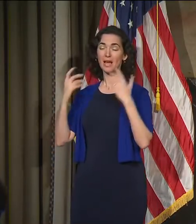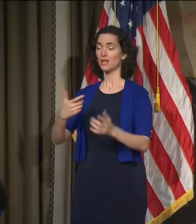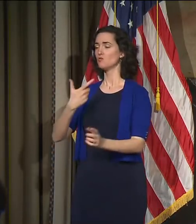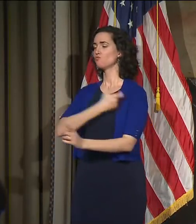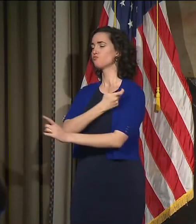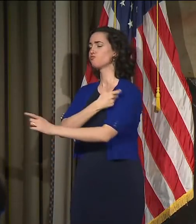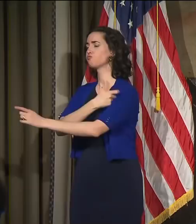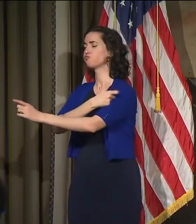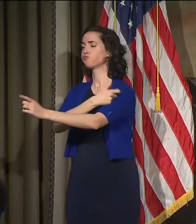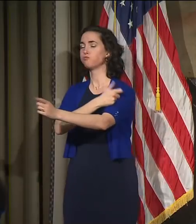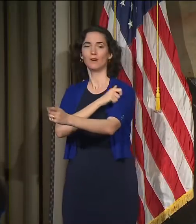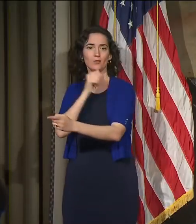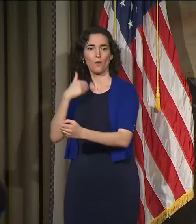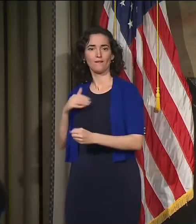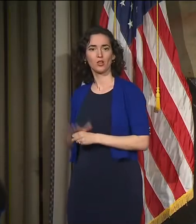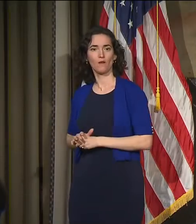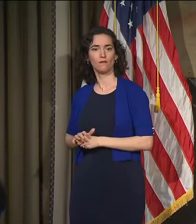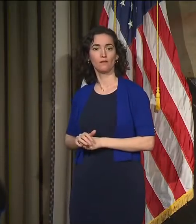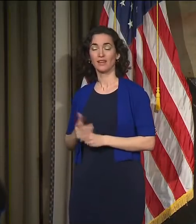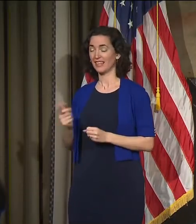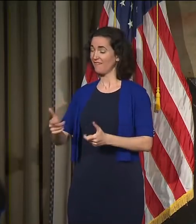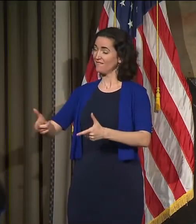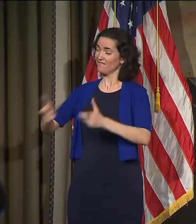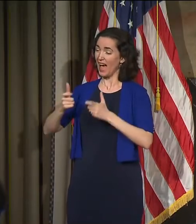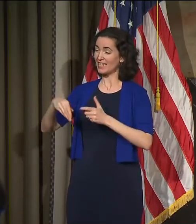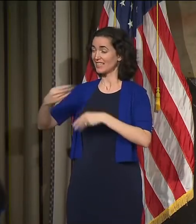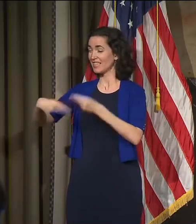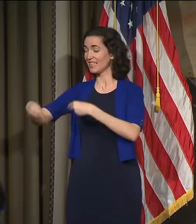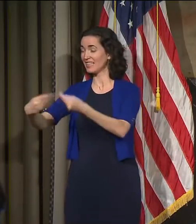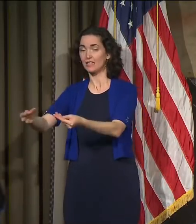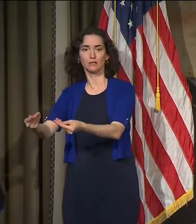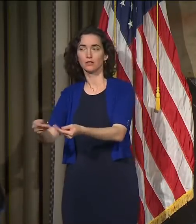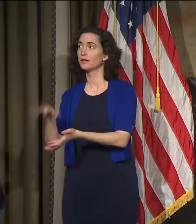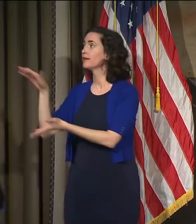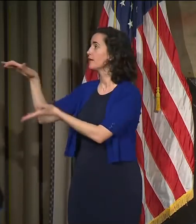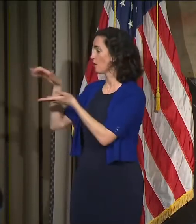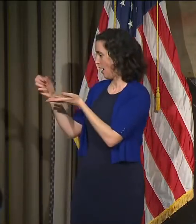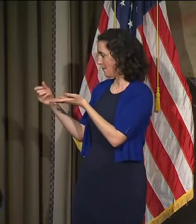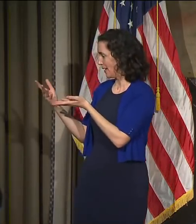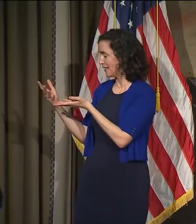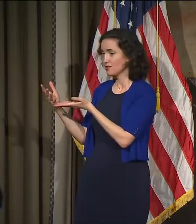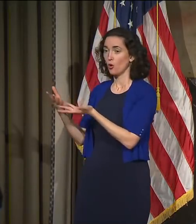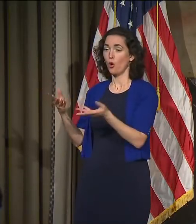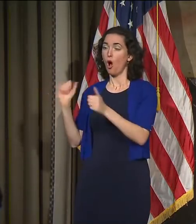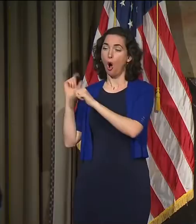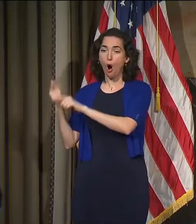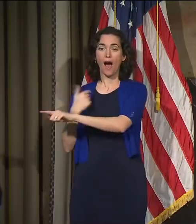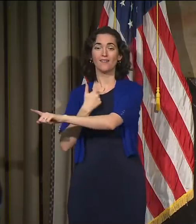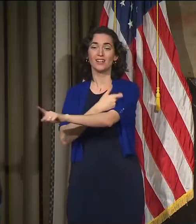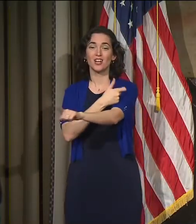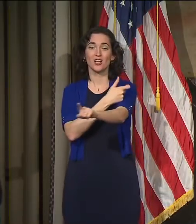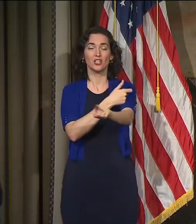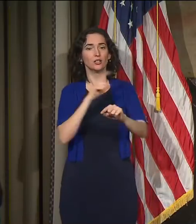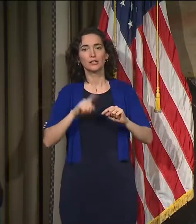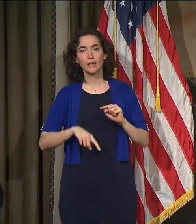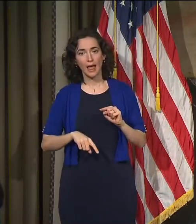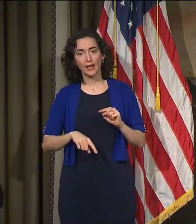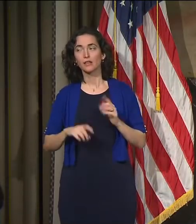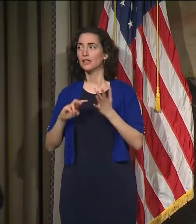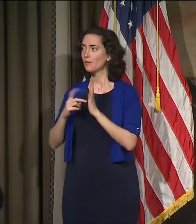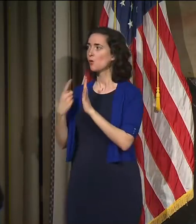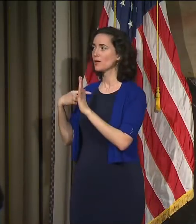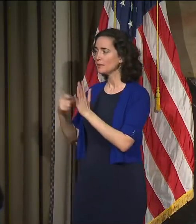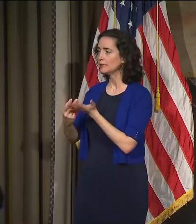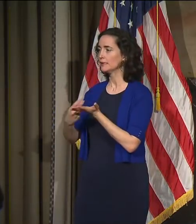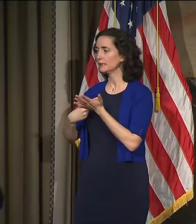people quickly, especially depending on what your allocations are going to look like. And so we really have to work with this, and